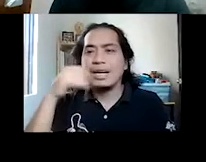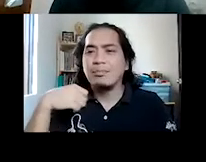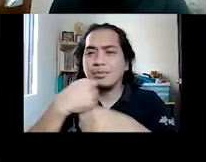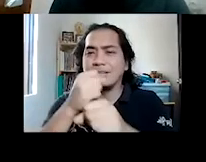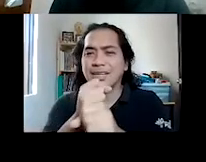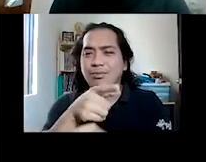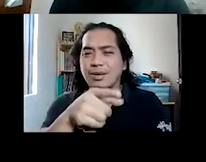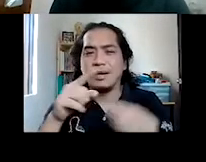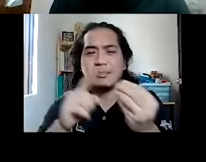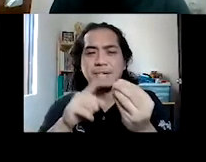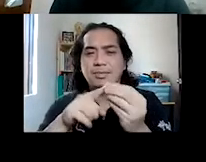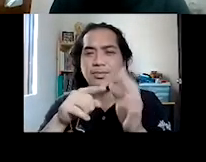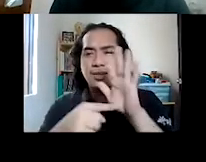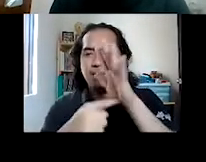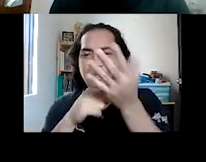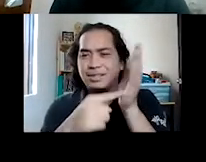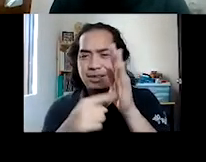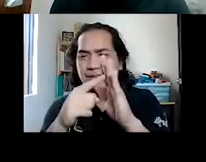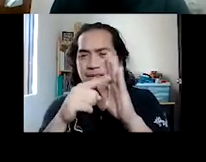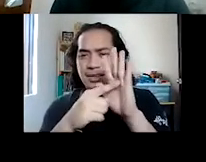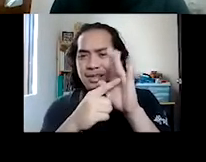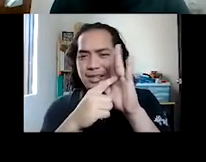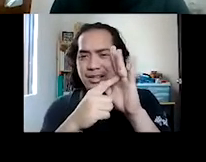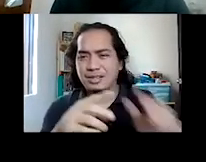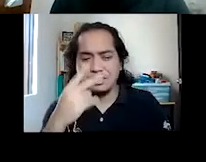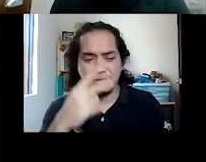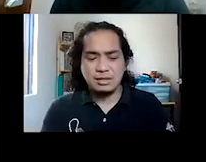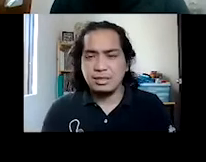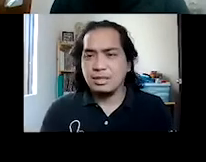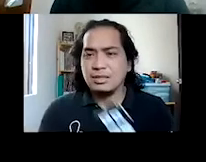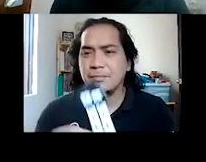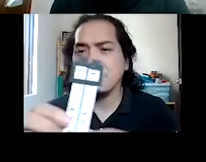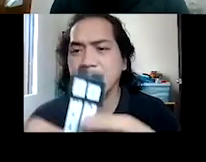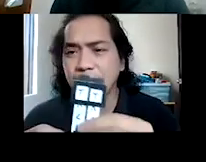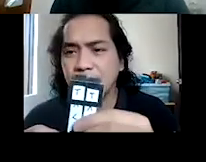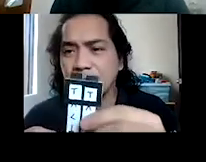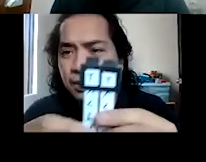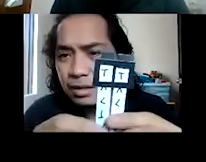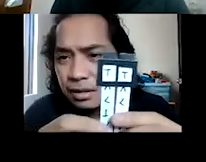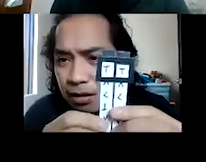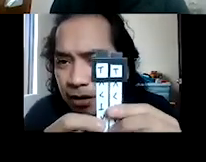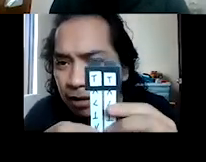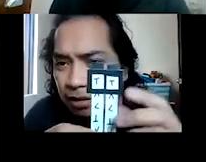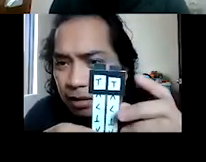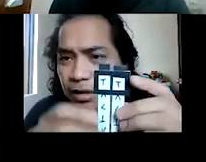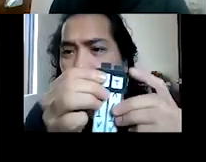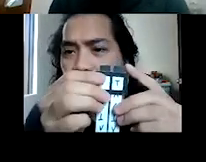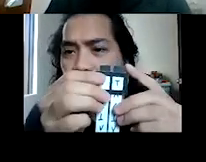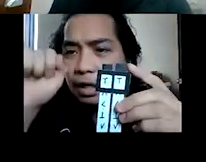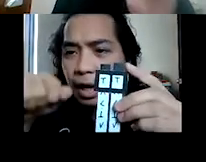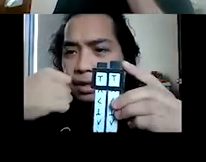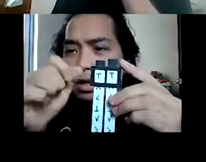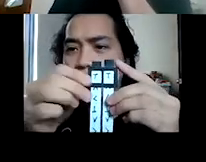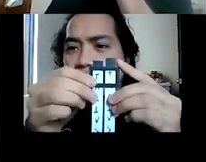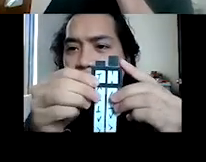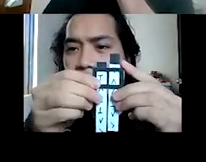Dr. Woody, I wanted to show you something about palm orientation and finger orientation. Can you